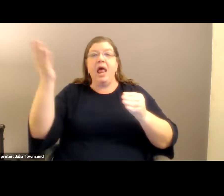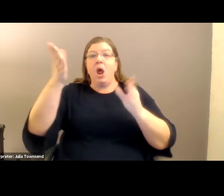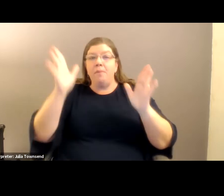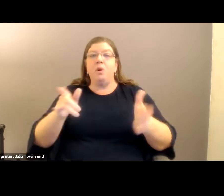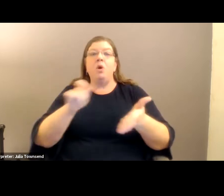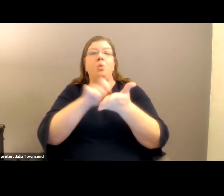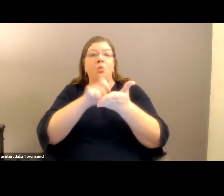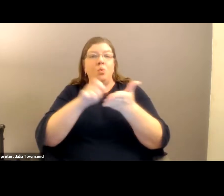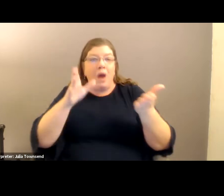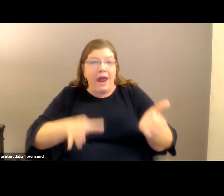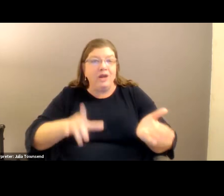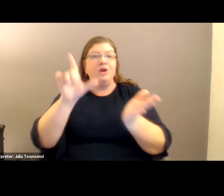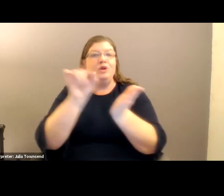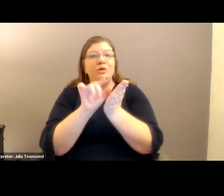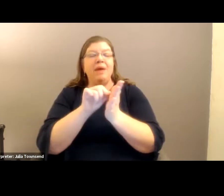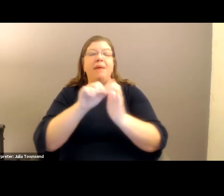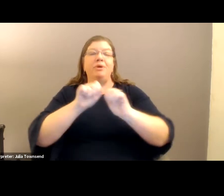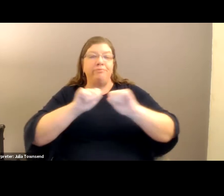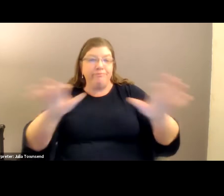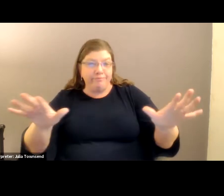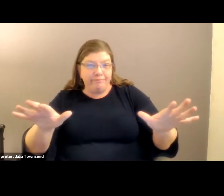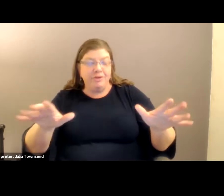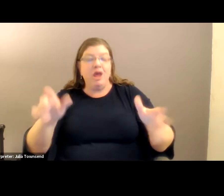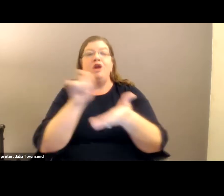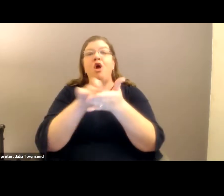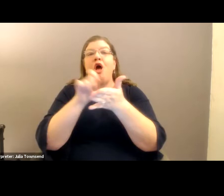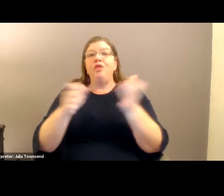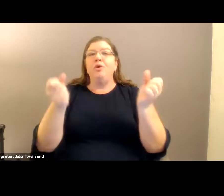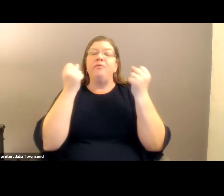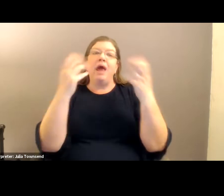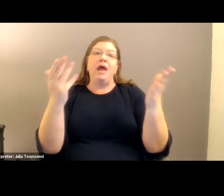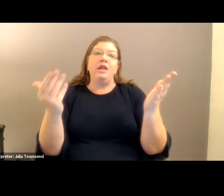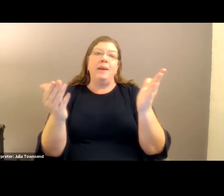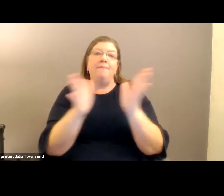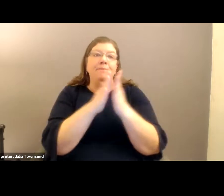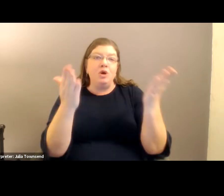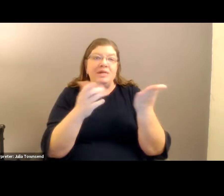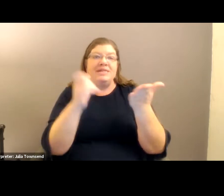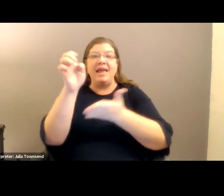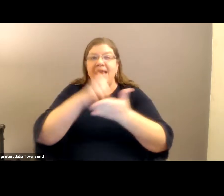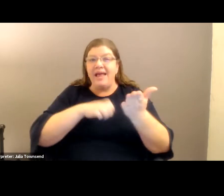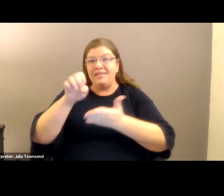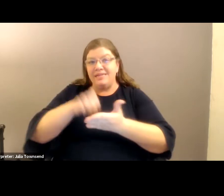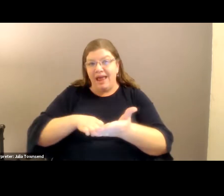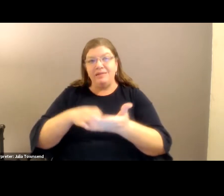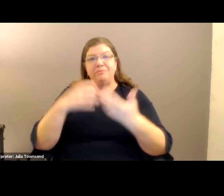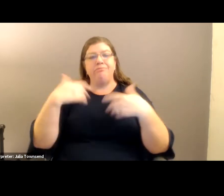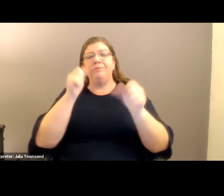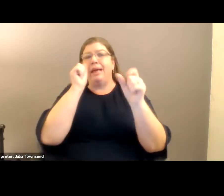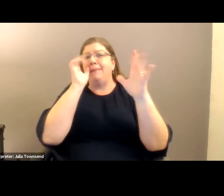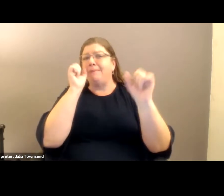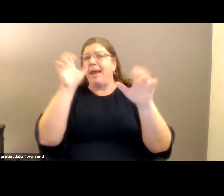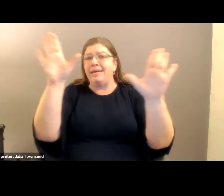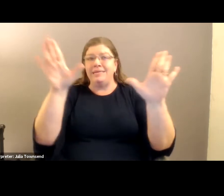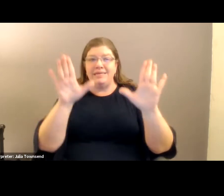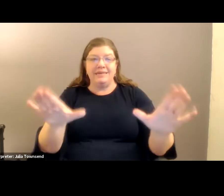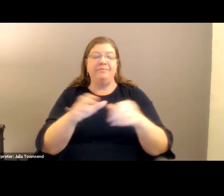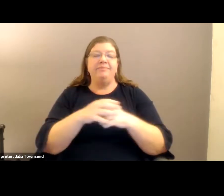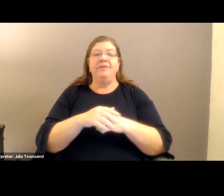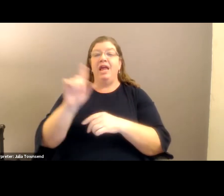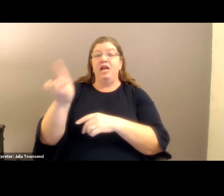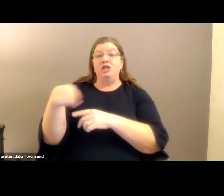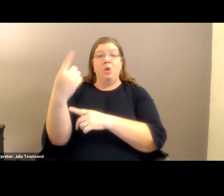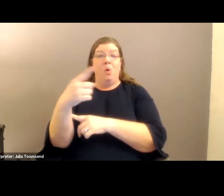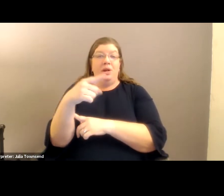writer, newspaper publisher, and author of numerous books and essays are amazing. He's the only